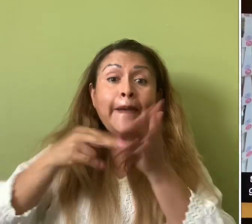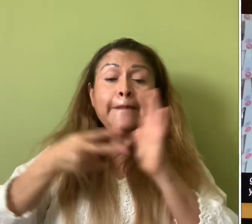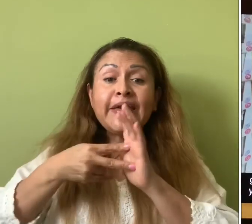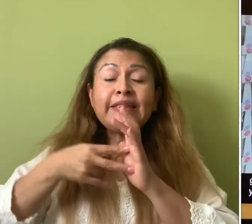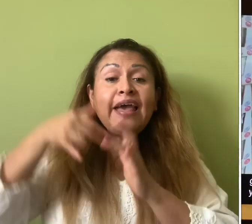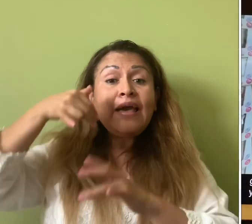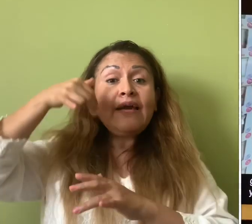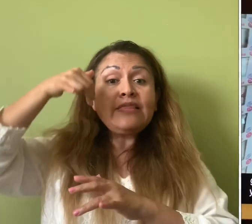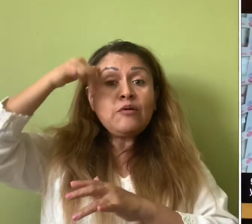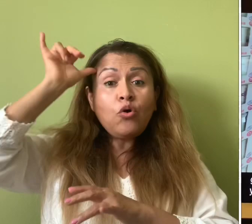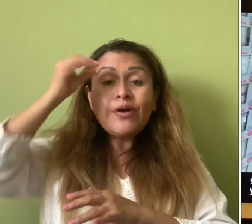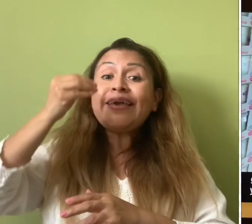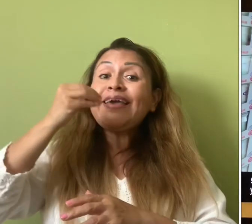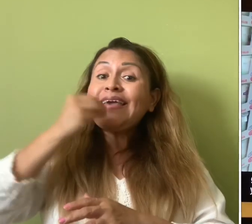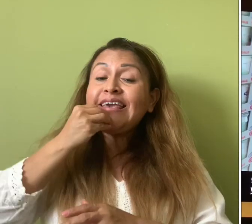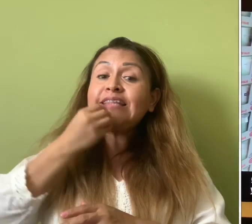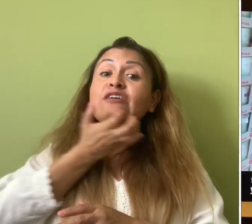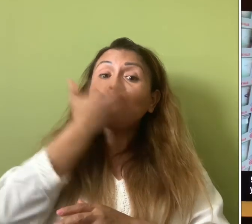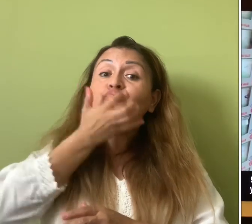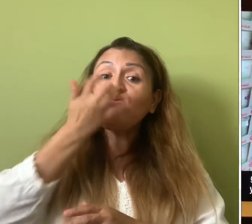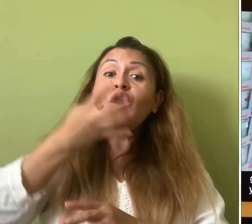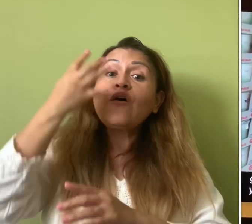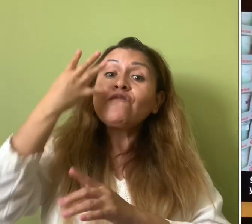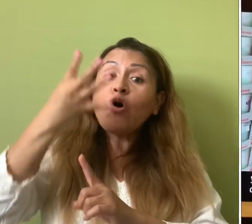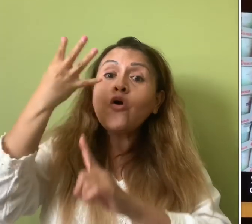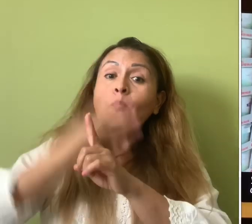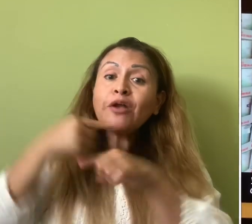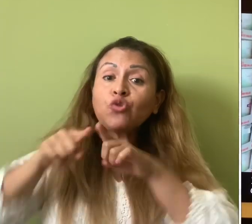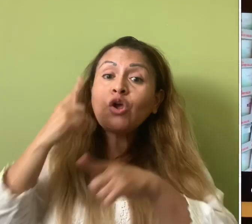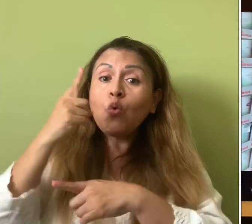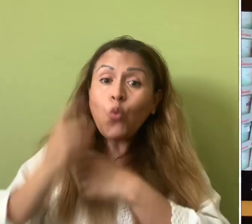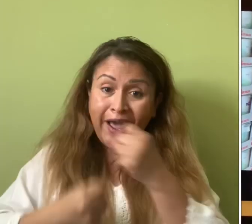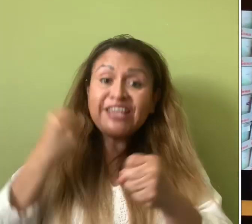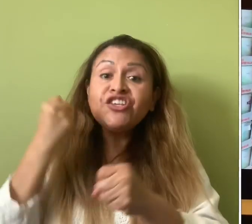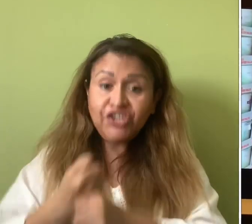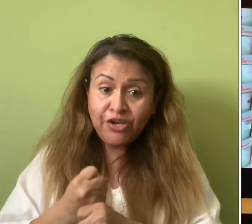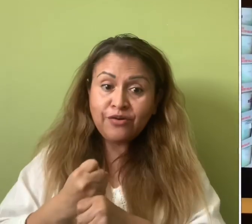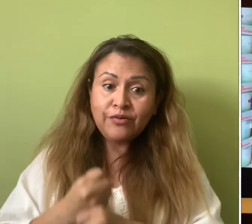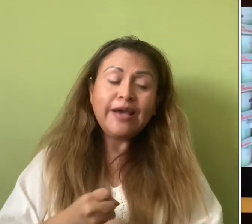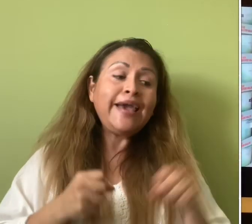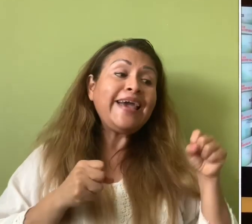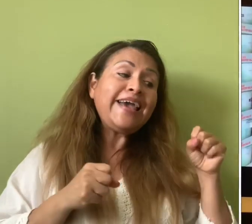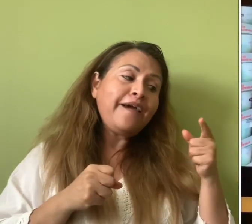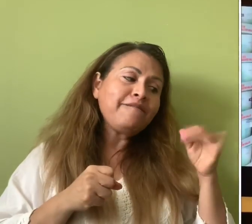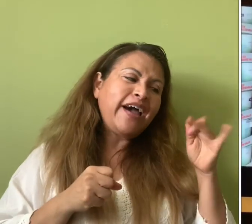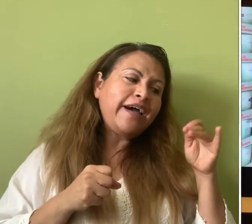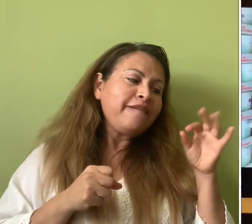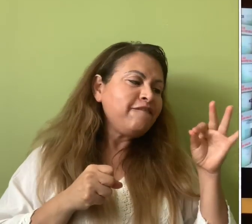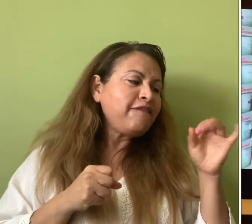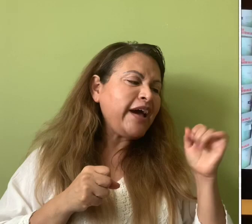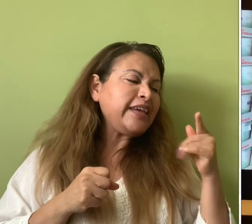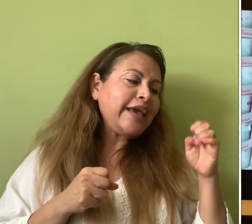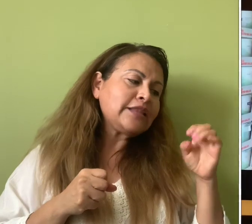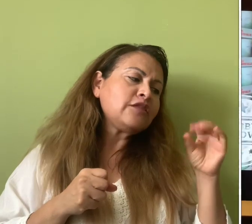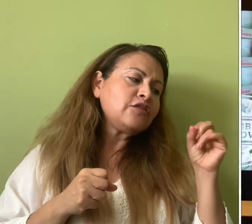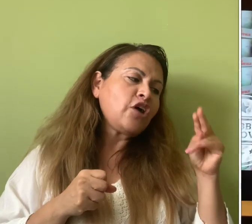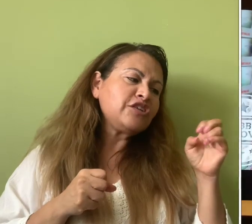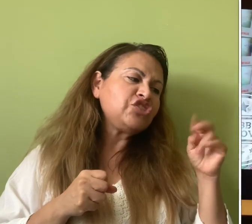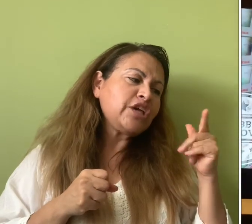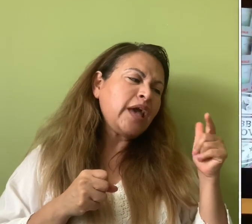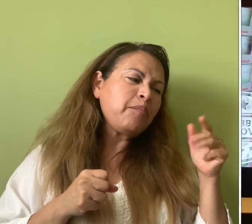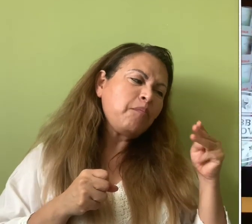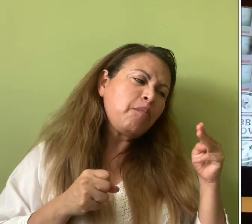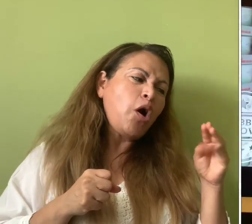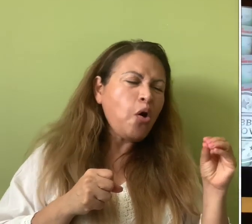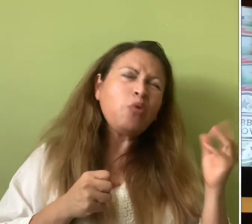is great because they eat non-conventional grain. Even though this is non-GMO, I'd much rather have that. And you always want,